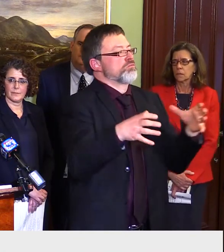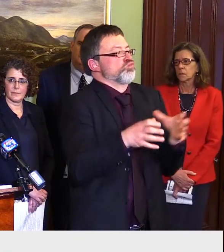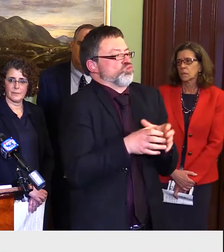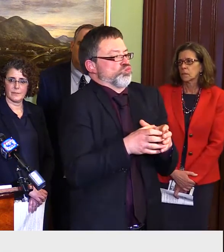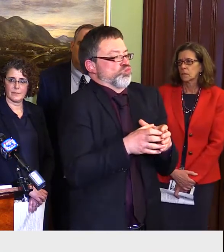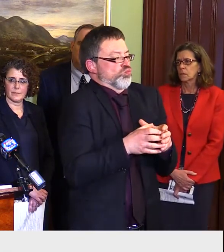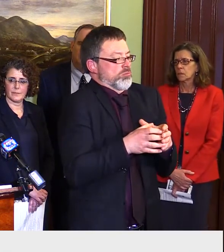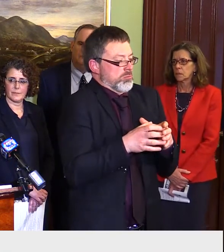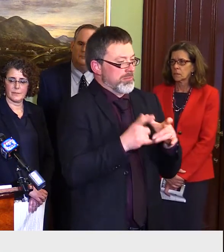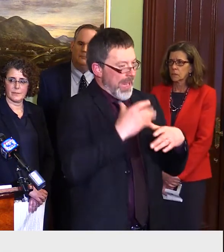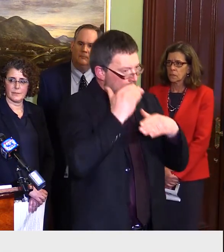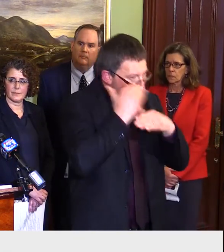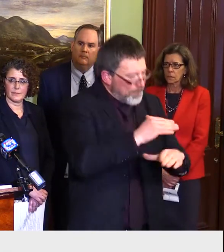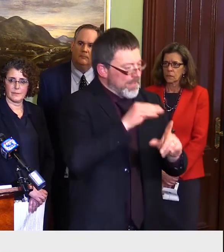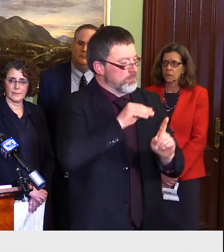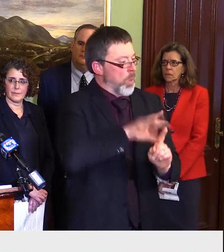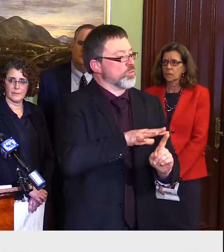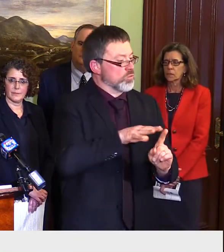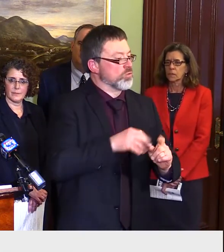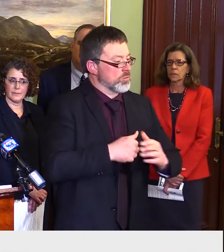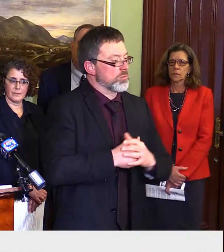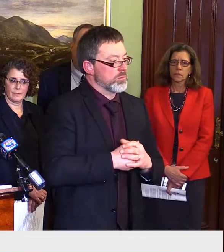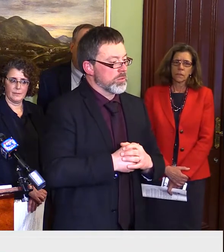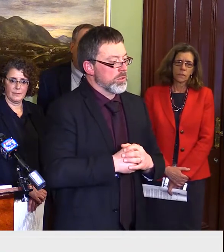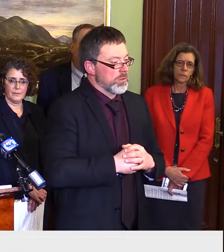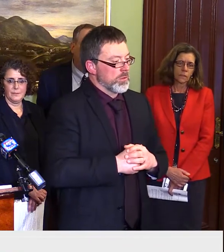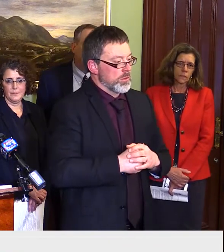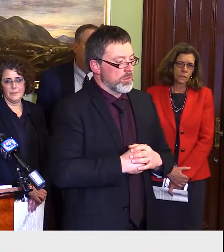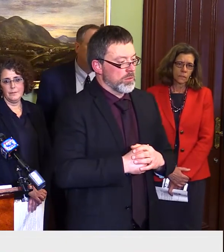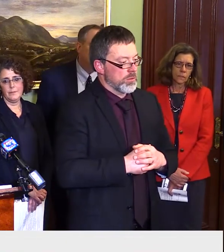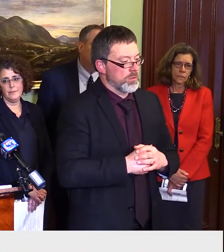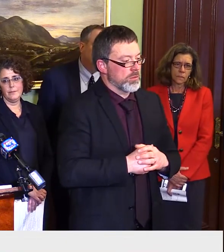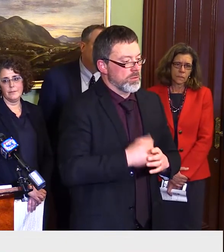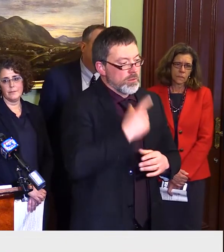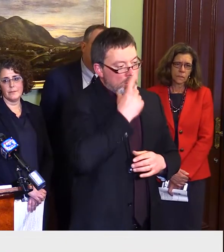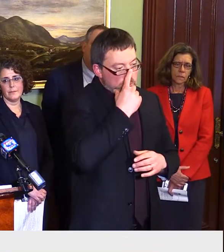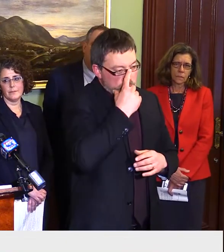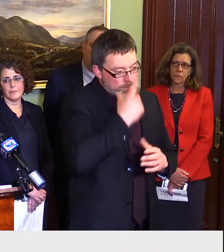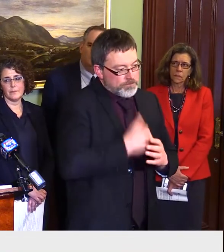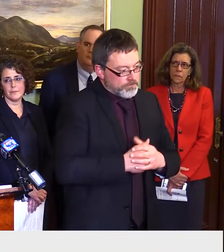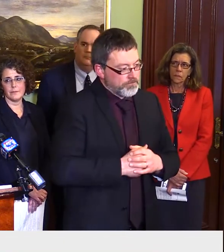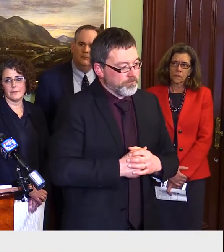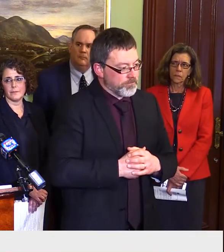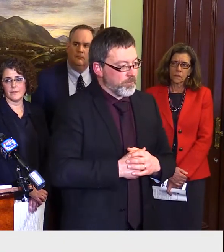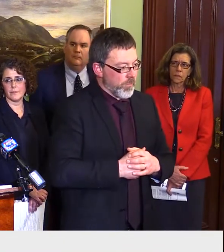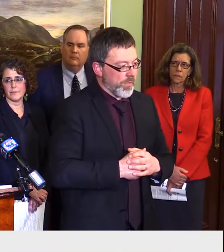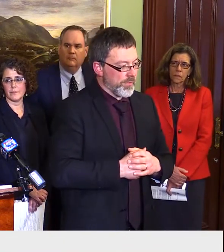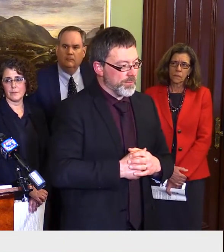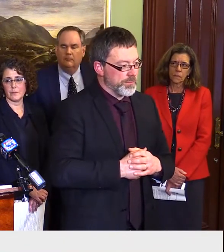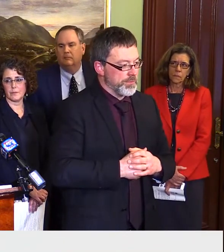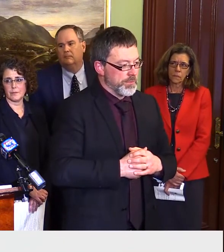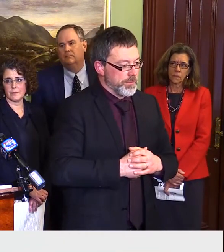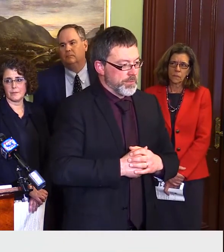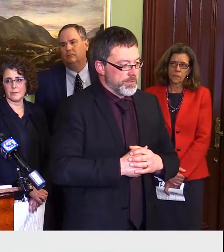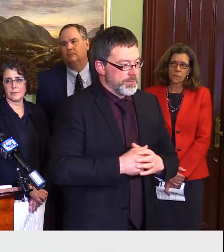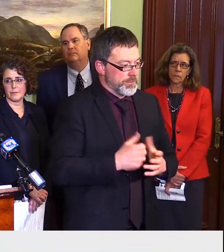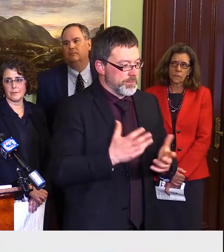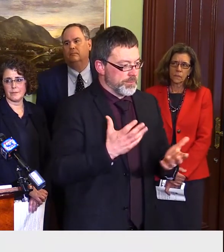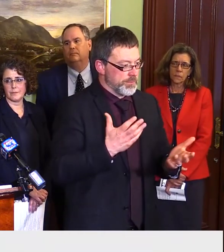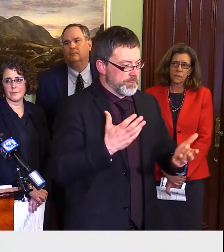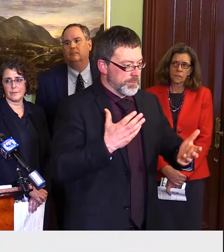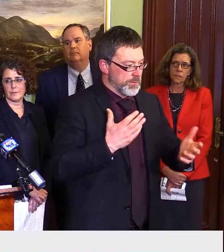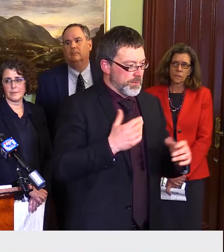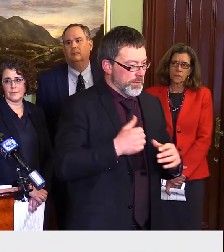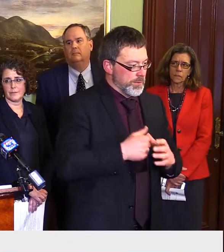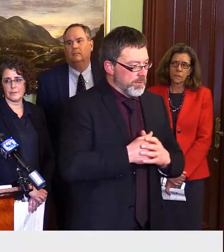more. Churches that have more than 250 people. Absolutely. Right. What about like base lodges and experiences? Well, again, it would